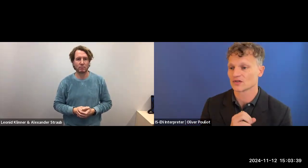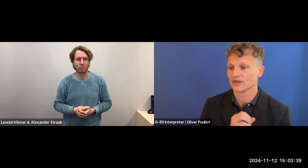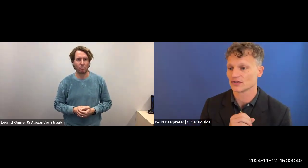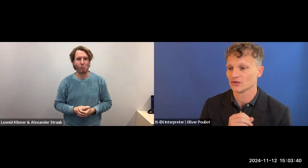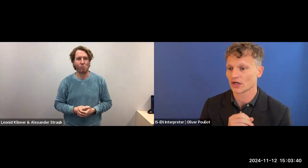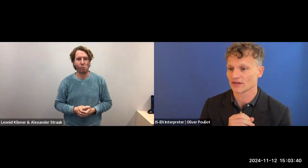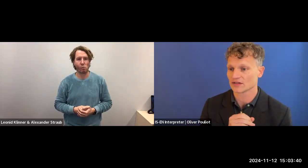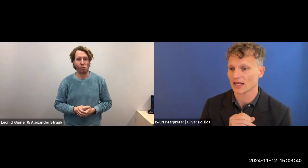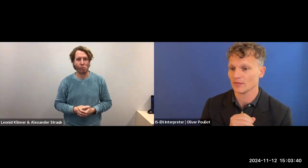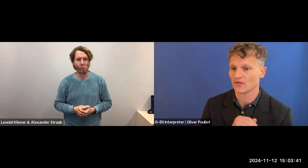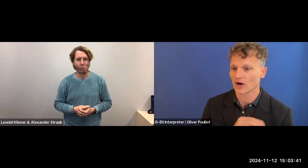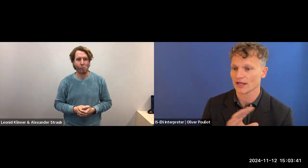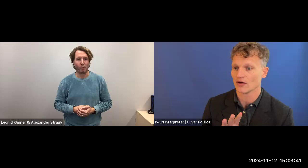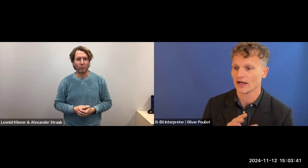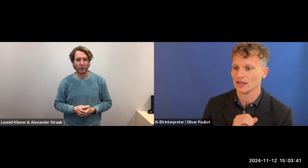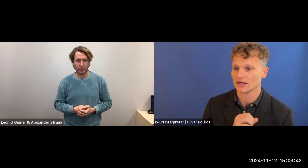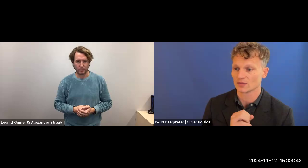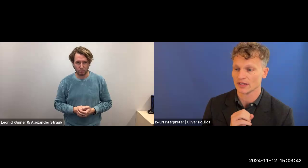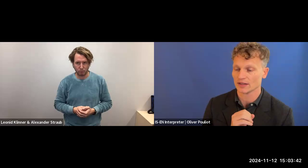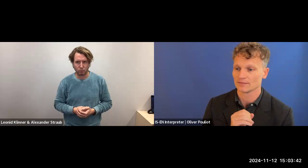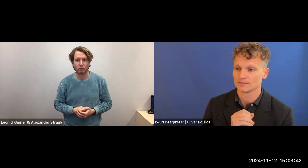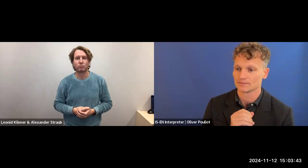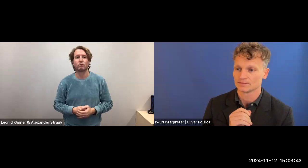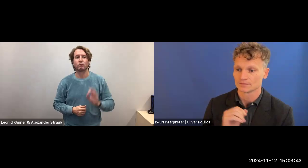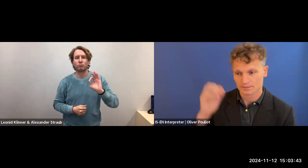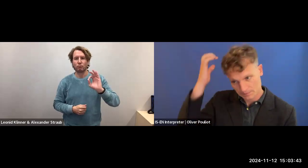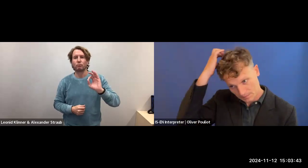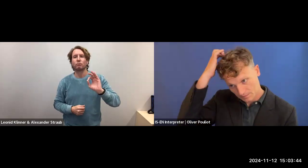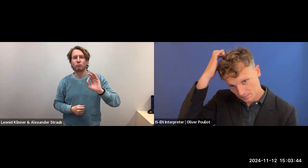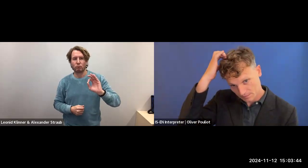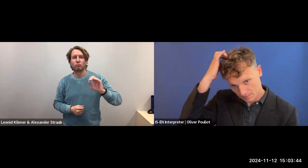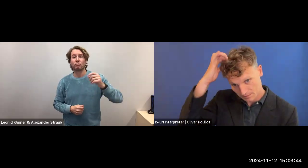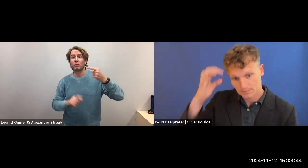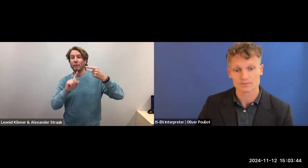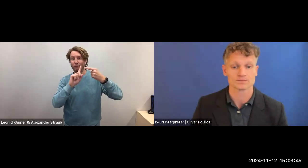deaf participants to look at the slide before I go ahead and explain it.